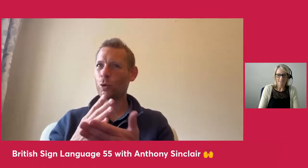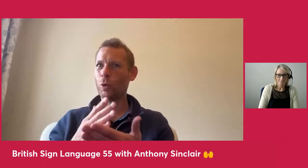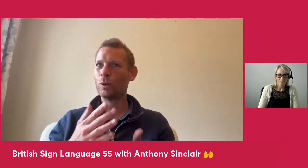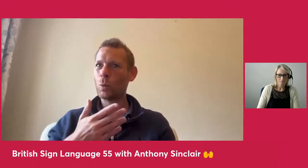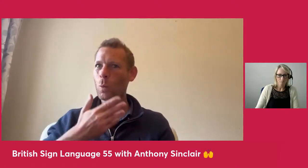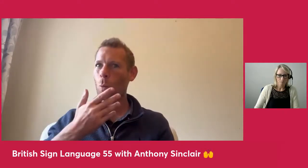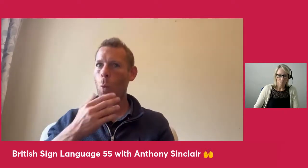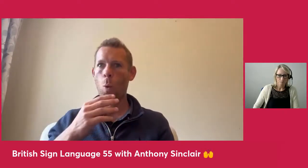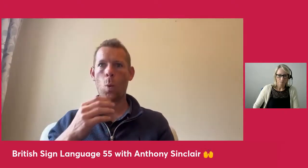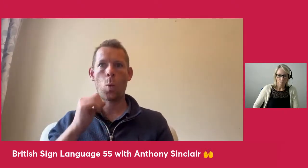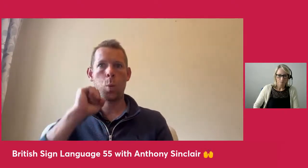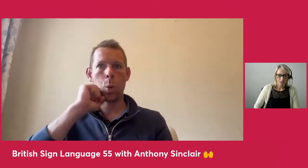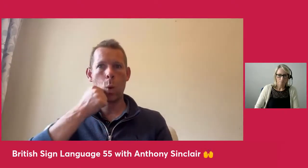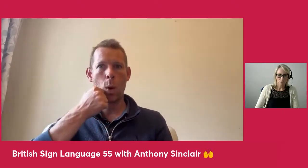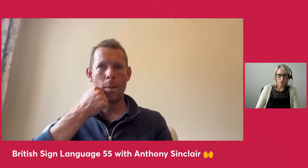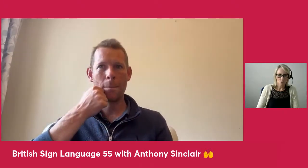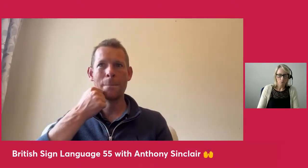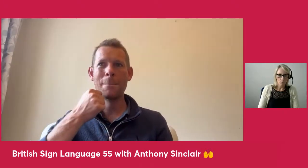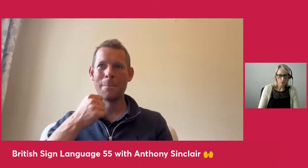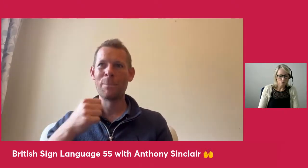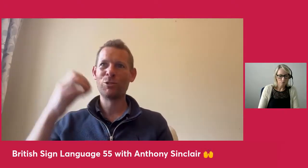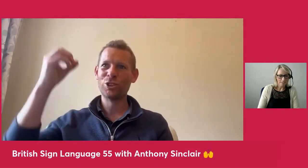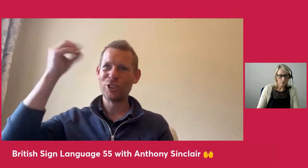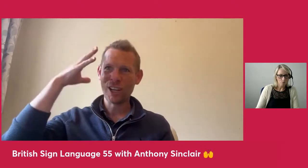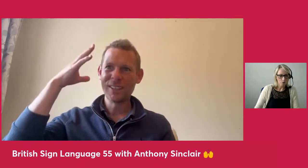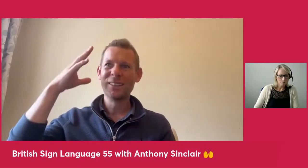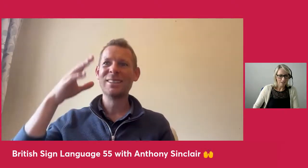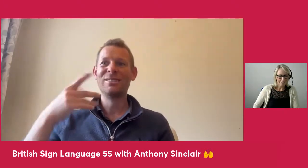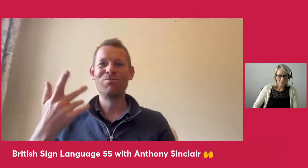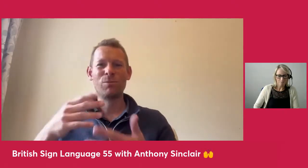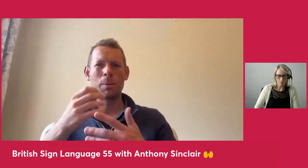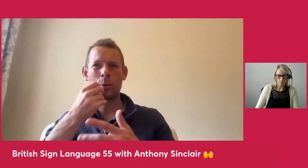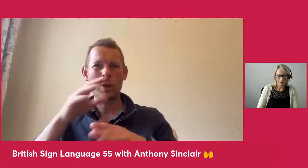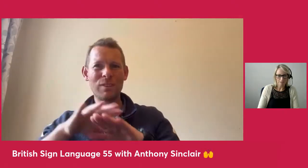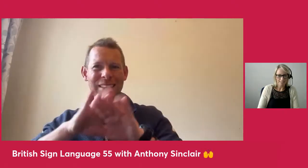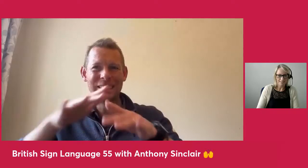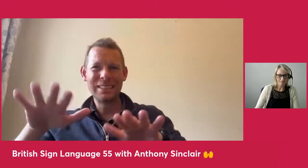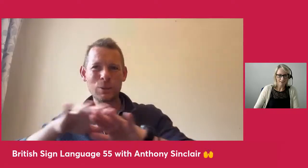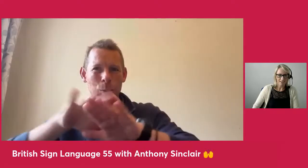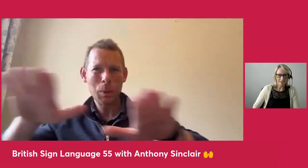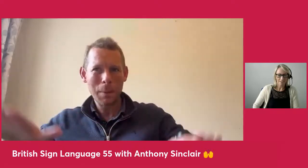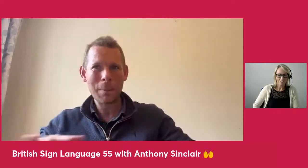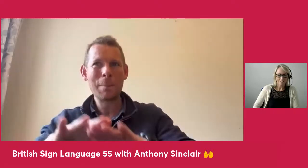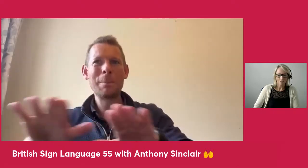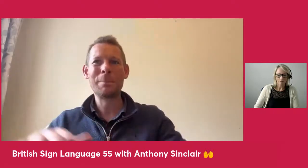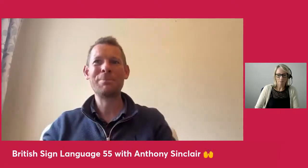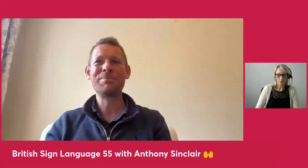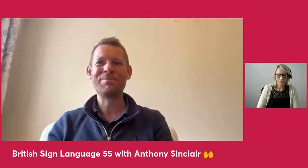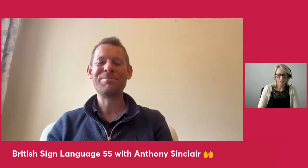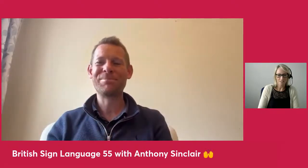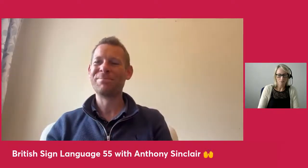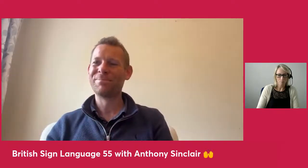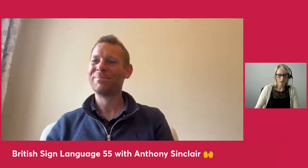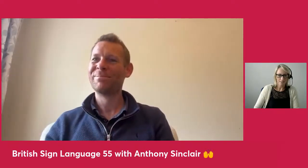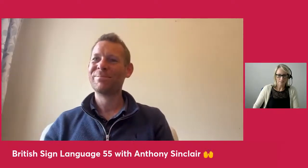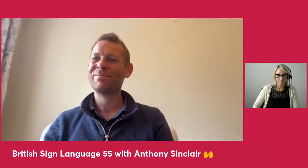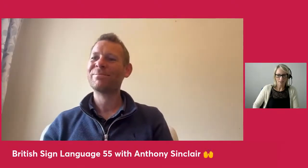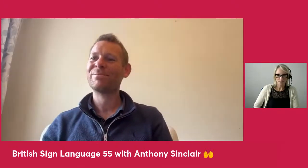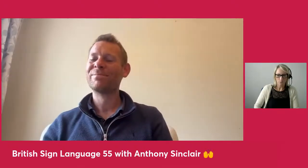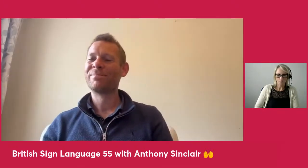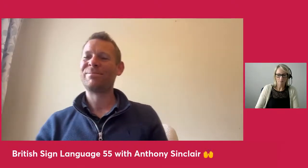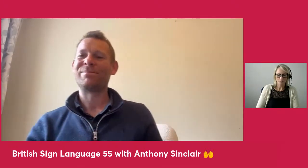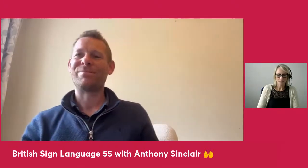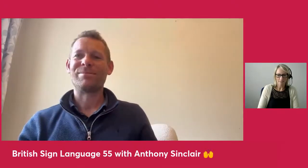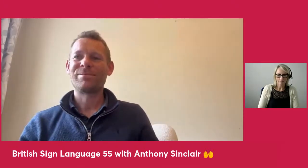island. I'm sure it was really warm and actually and probably really sunny and lovely beaches. I hope you had some